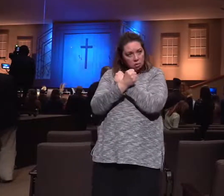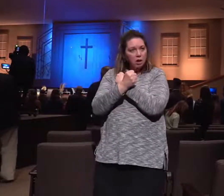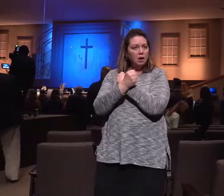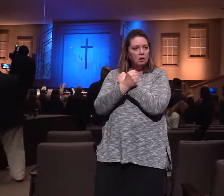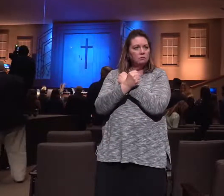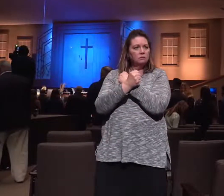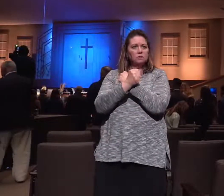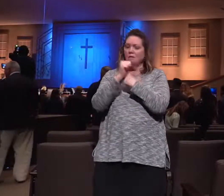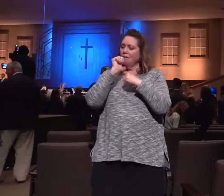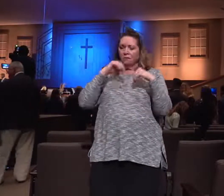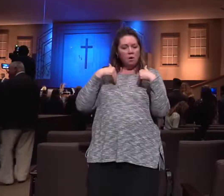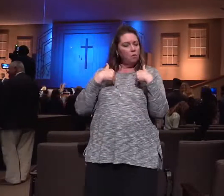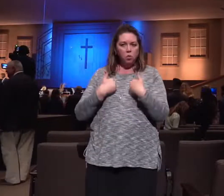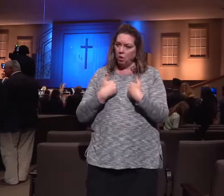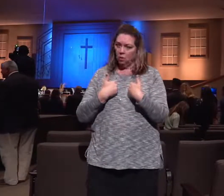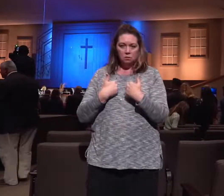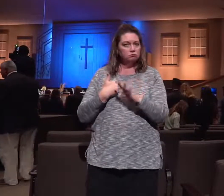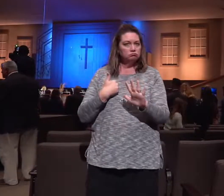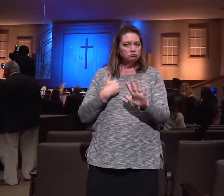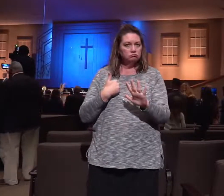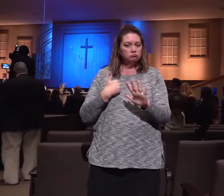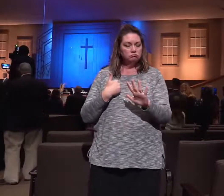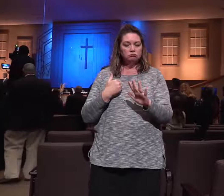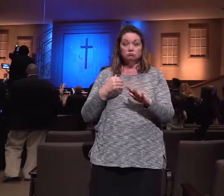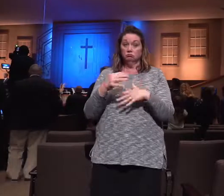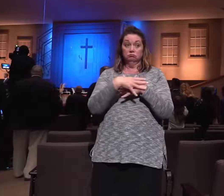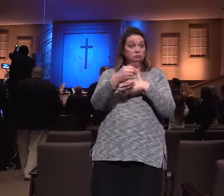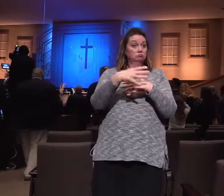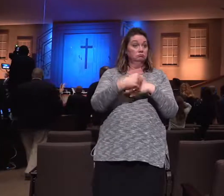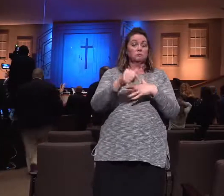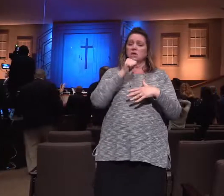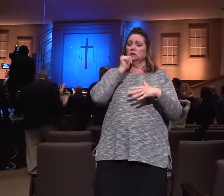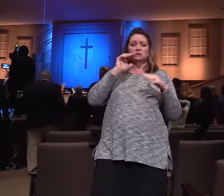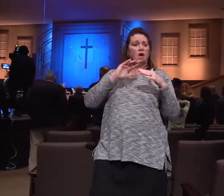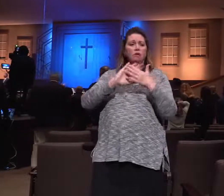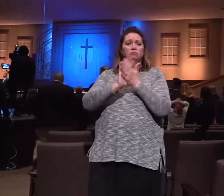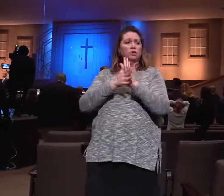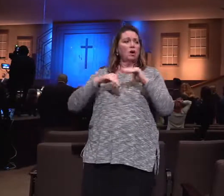grow weary in the work of love. One more time. Let us